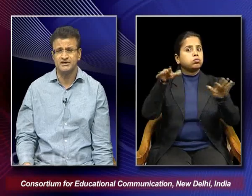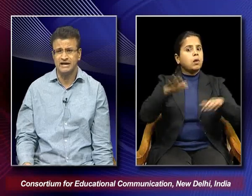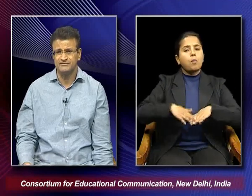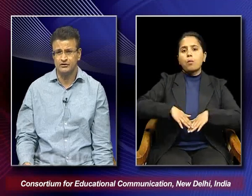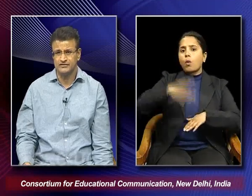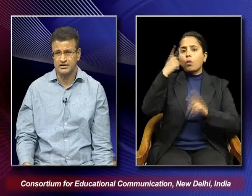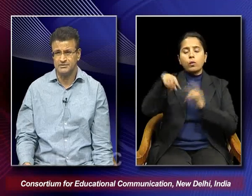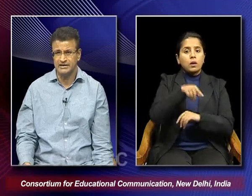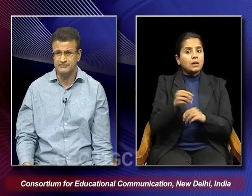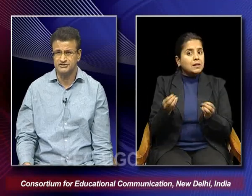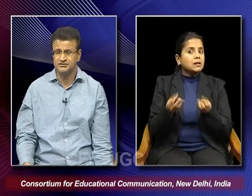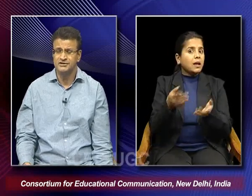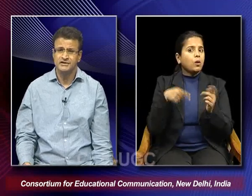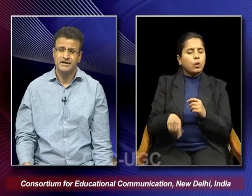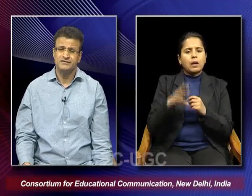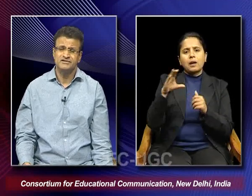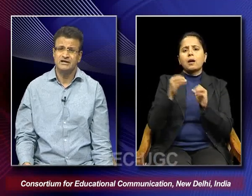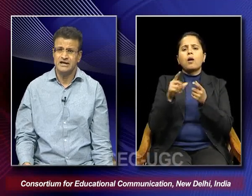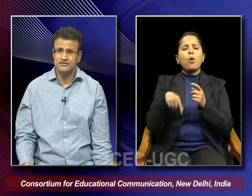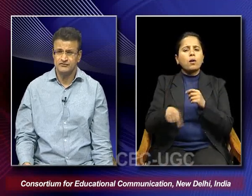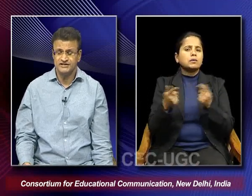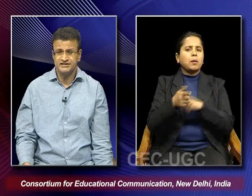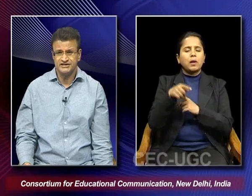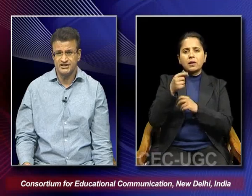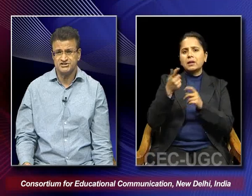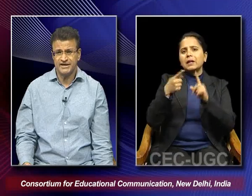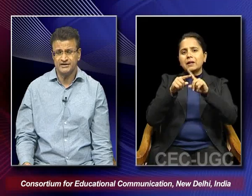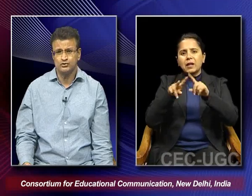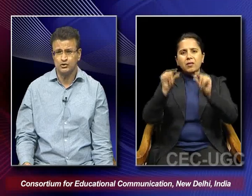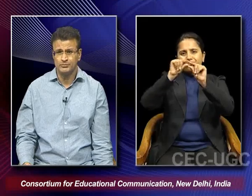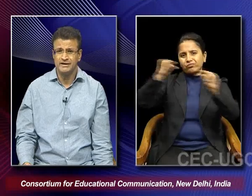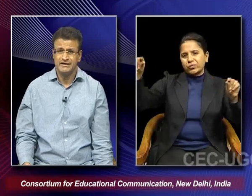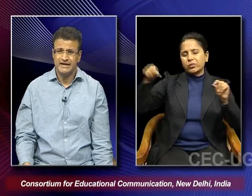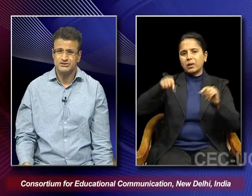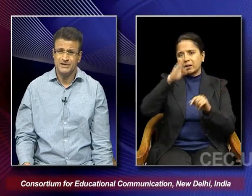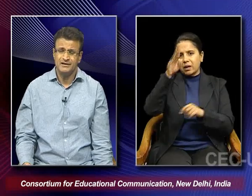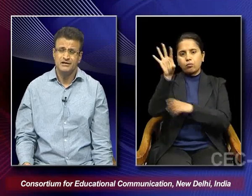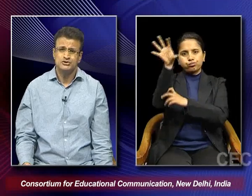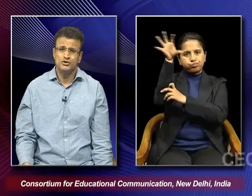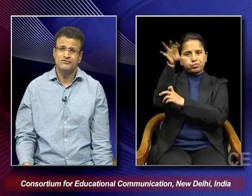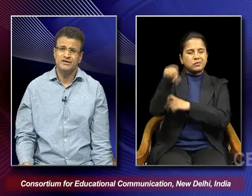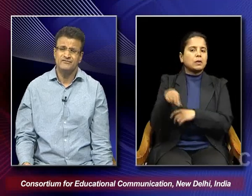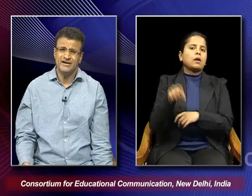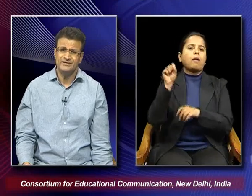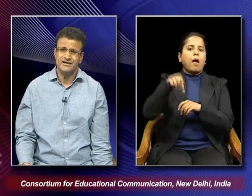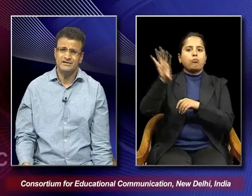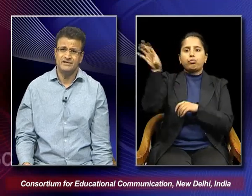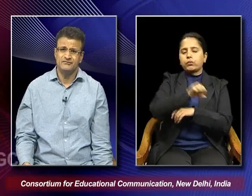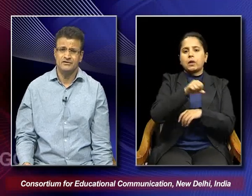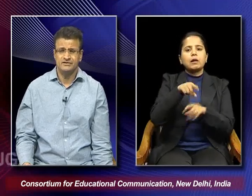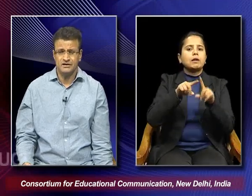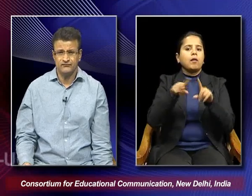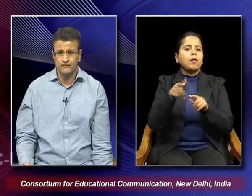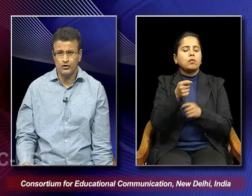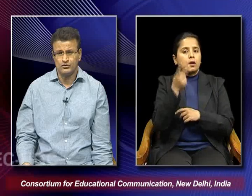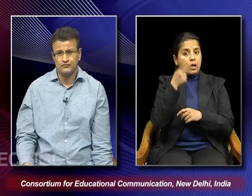with the arrival of the cable television and with the arrival of the DTH, direct to home, as well. So we find that if